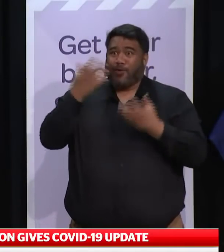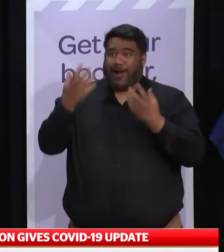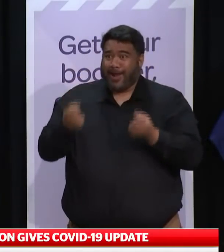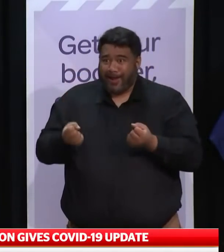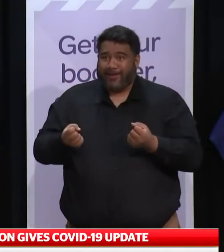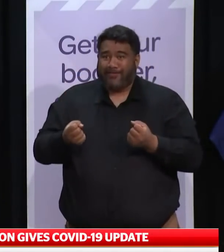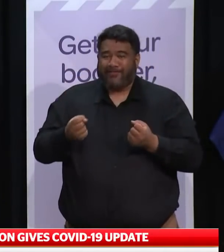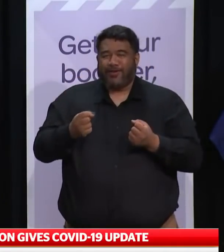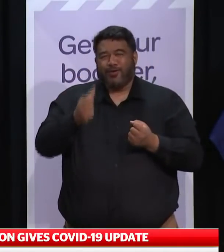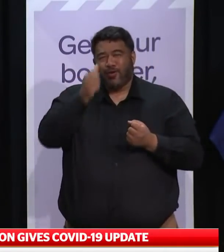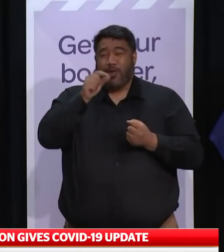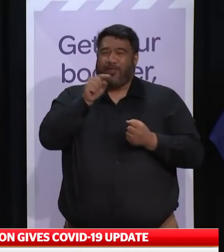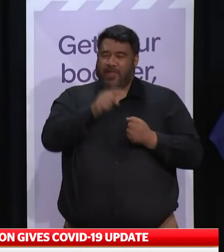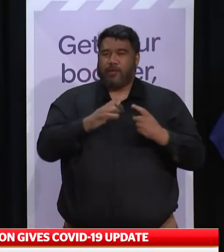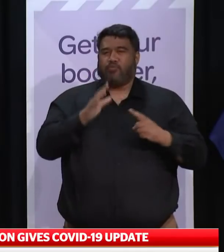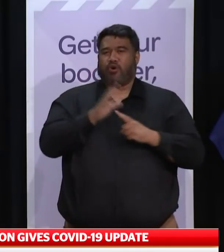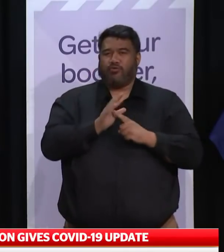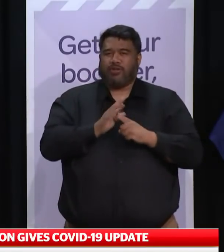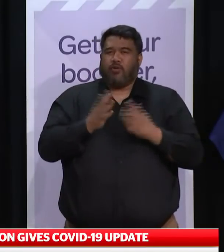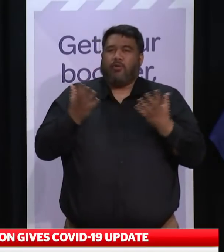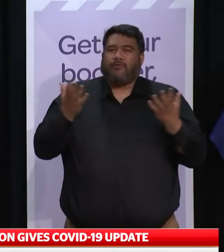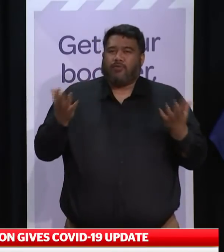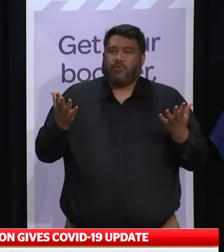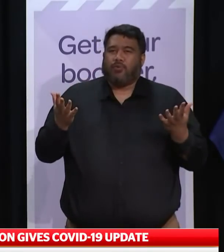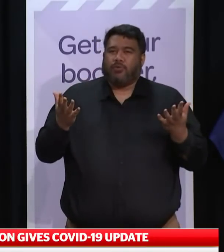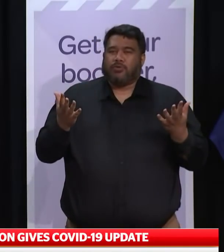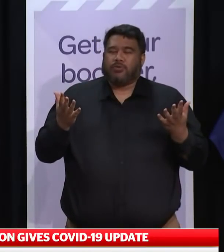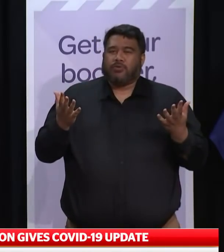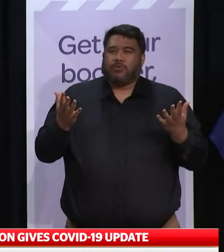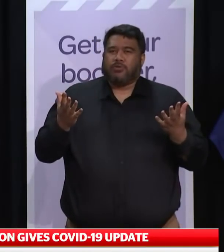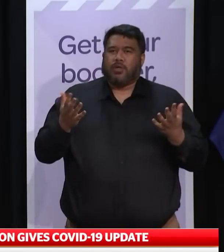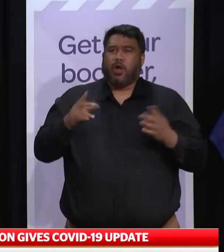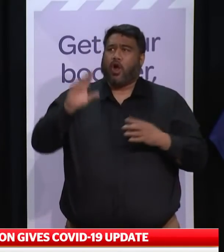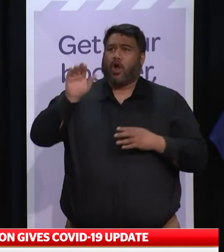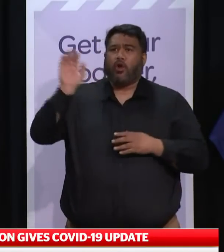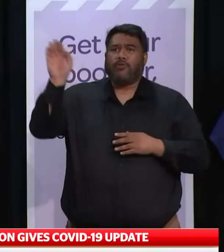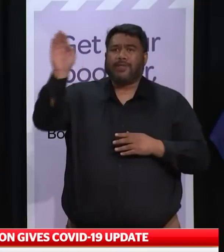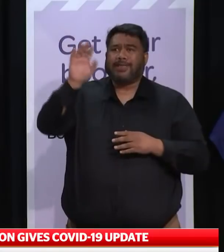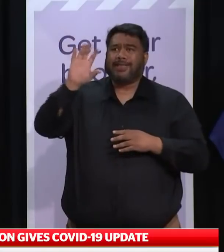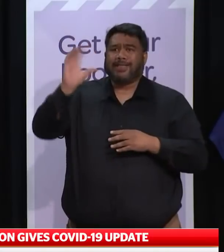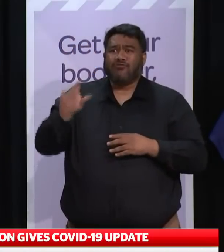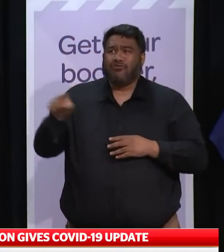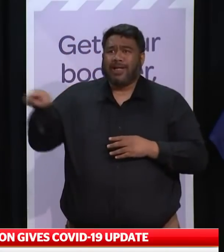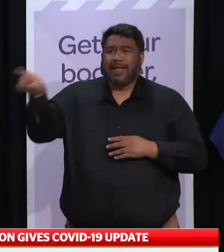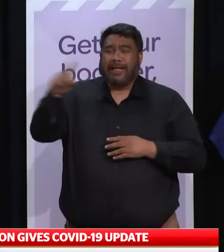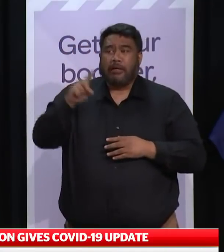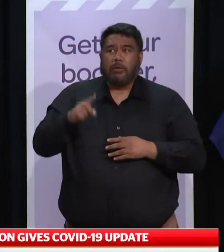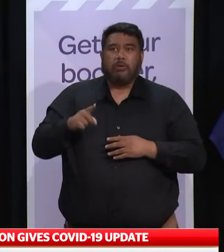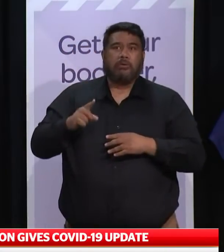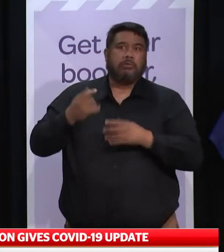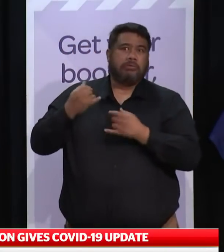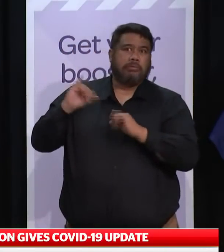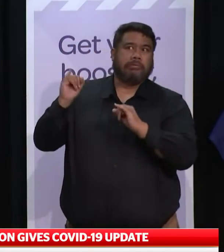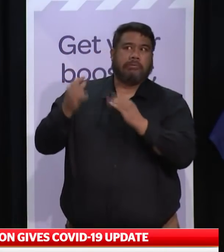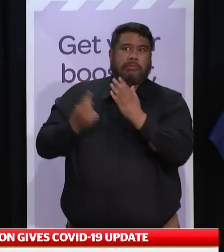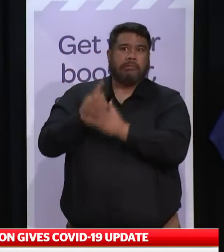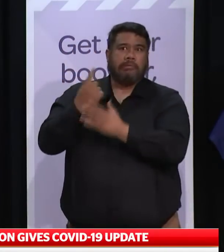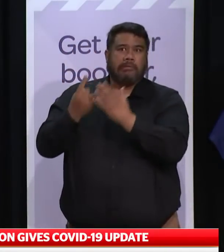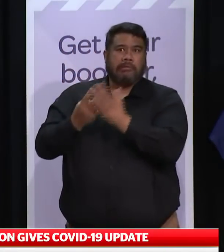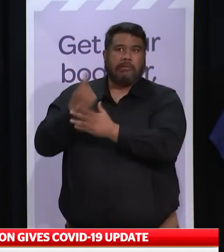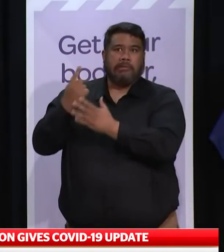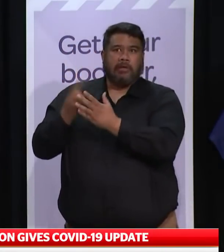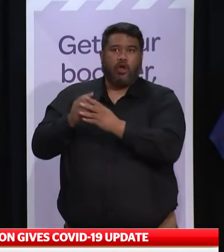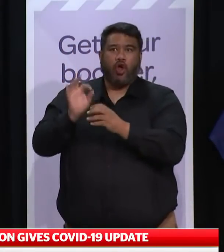understand that should be the priority. We've looked at what happened in other countries where that didn't occur and it caused major disruption.